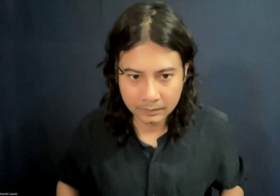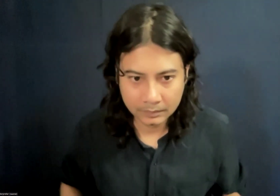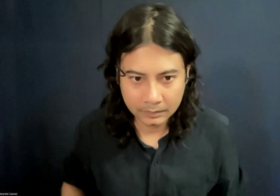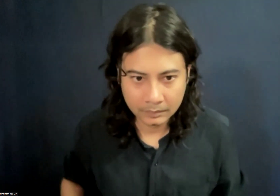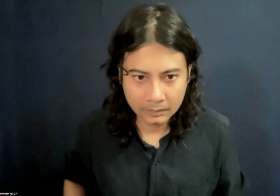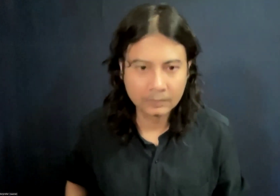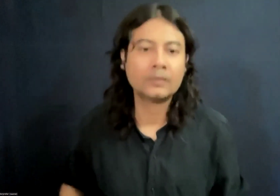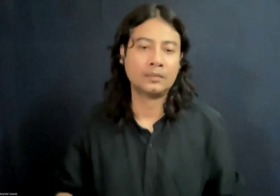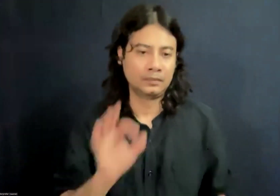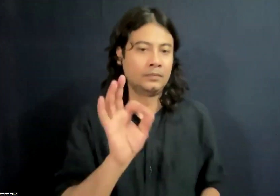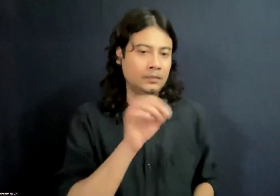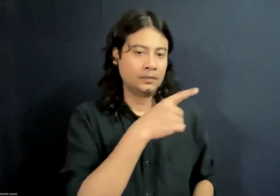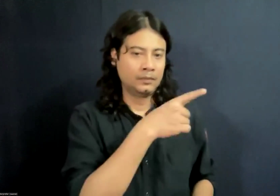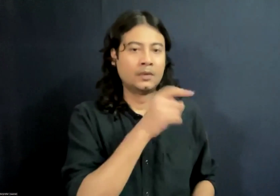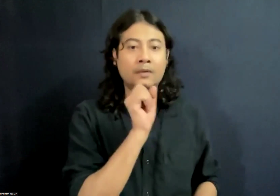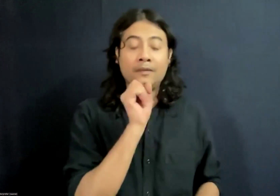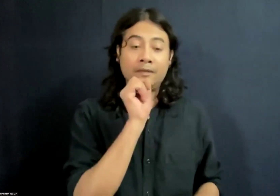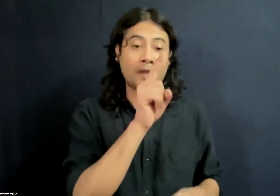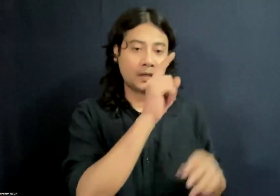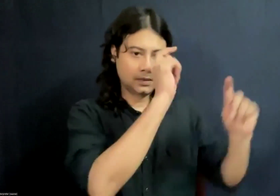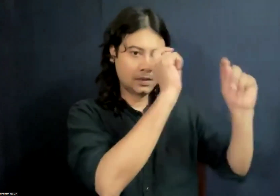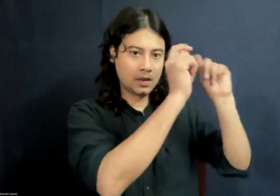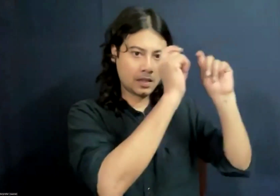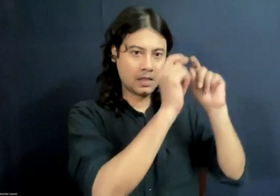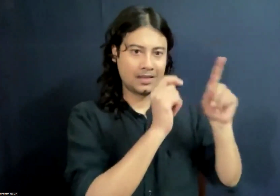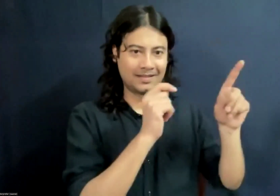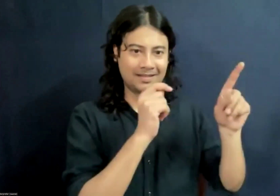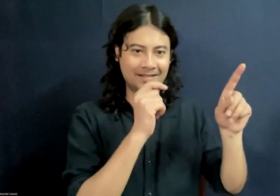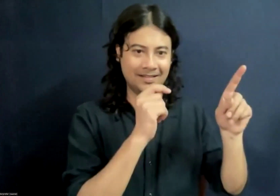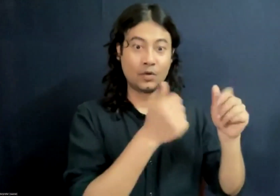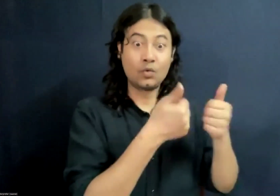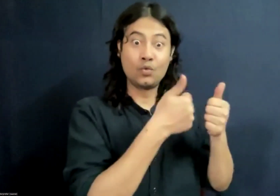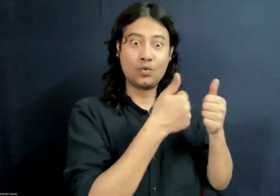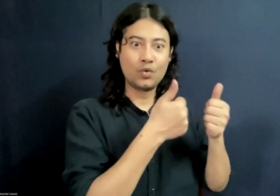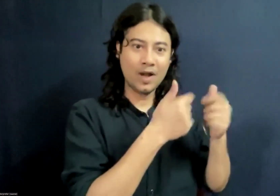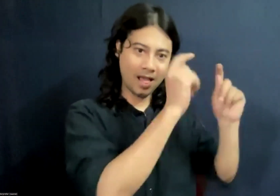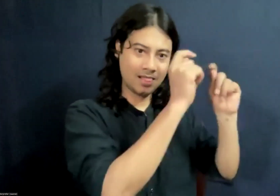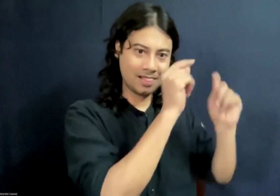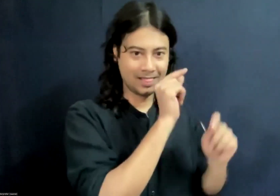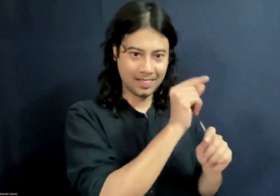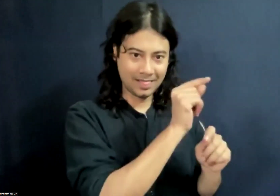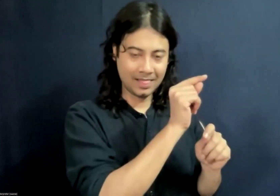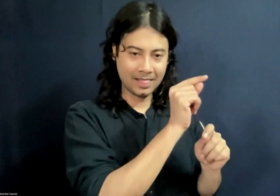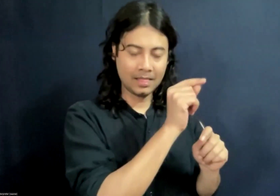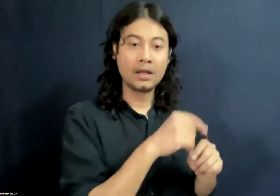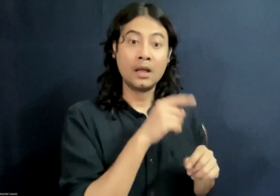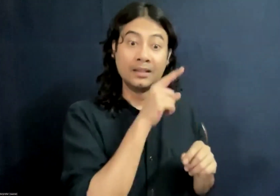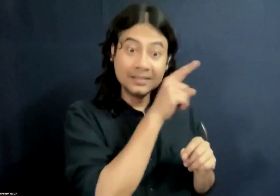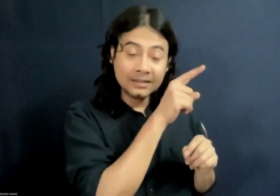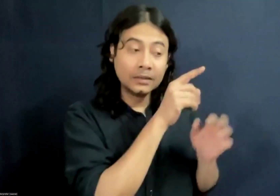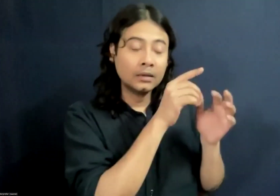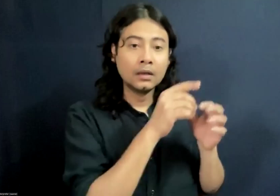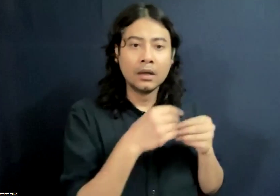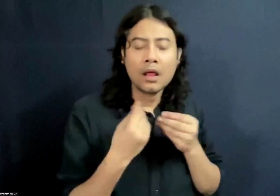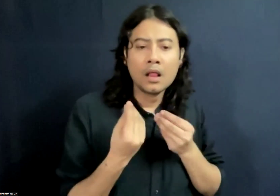So we'll begin from here. Charity in the mode of goodness. So how to give charity? So first point